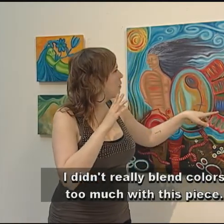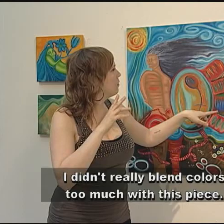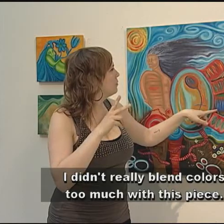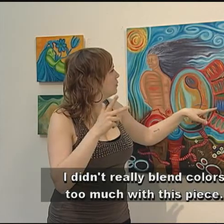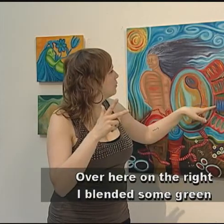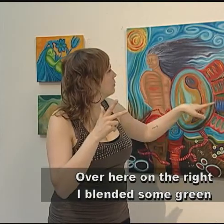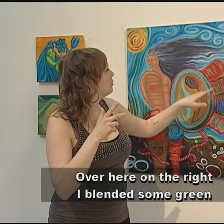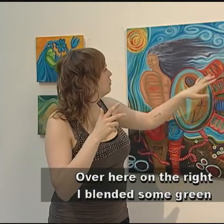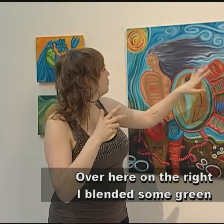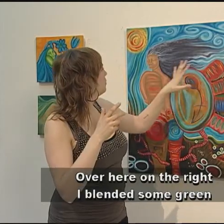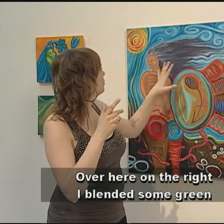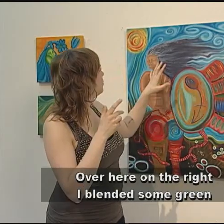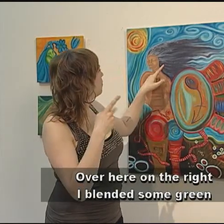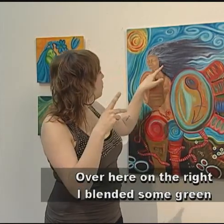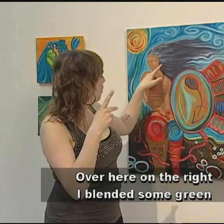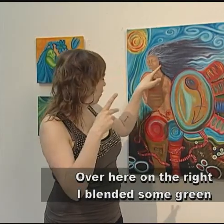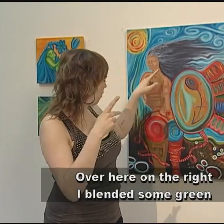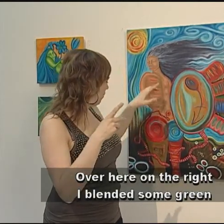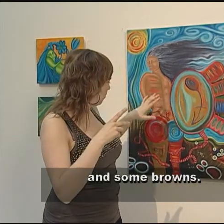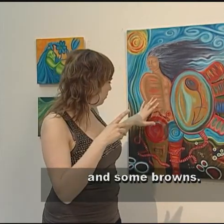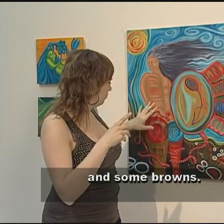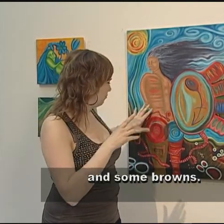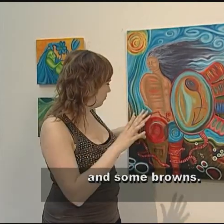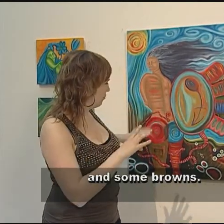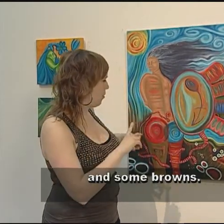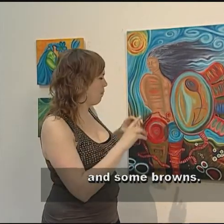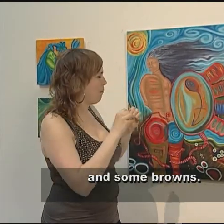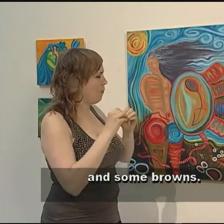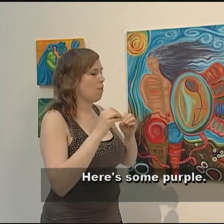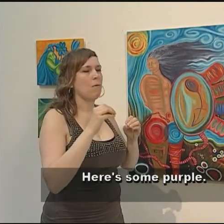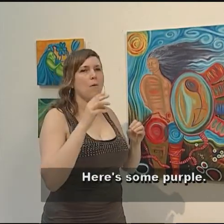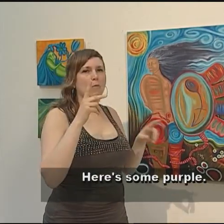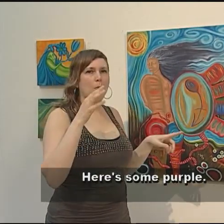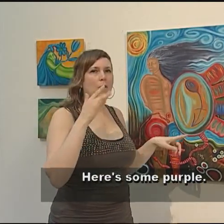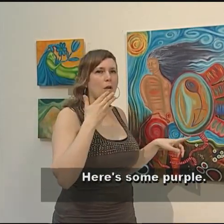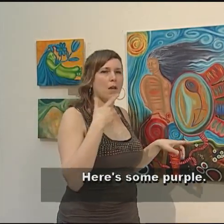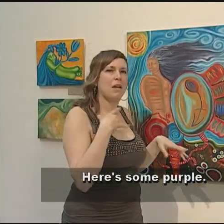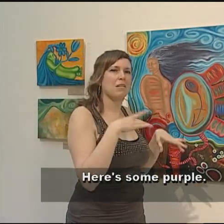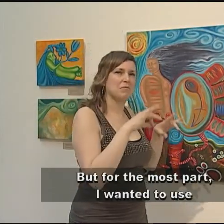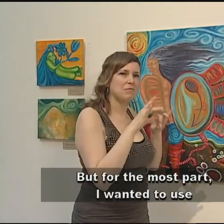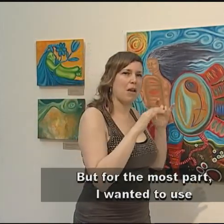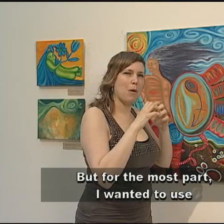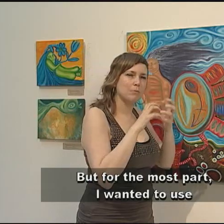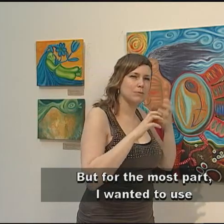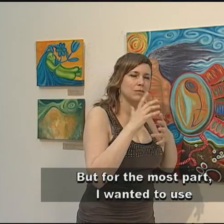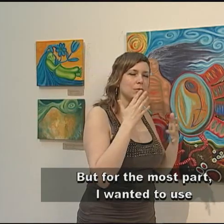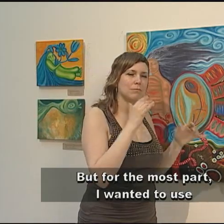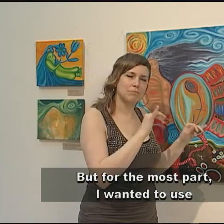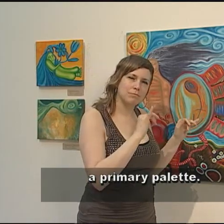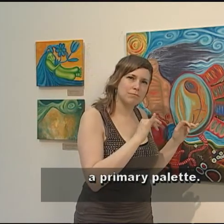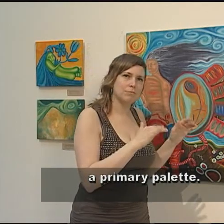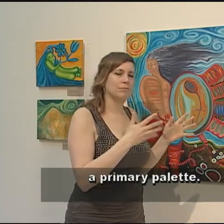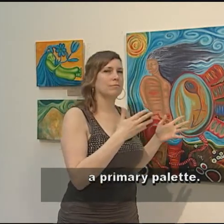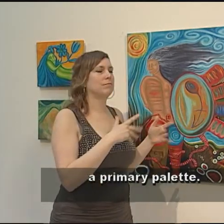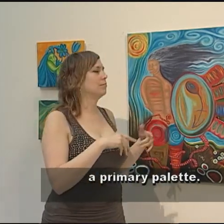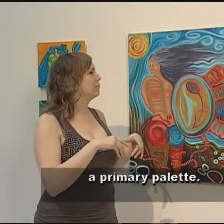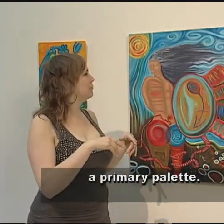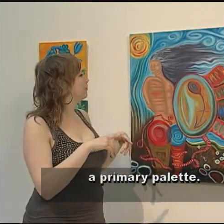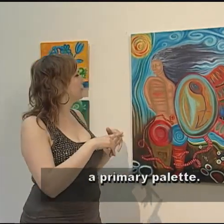piece. Over here on the right, I blended some green and some browns. Here's some purple. But for the most part, I wanted to use a primary palette.